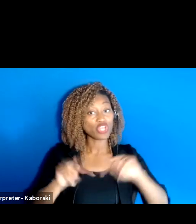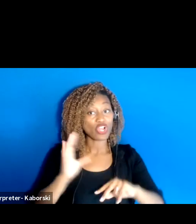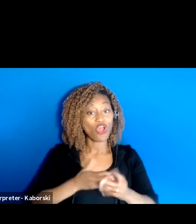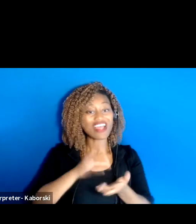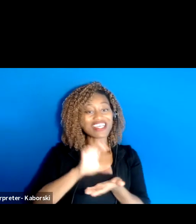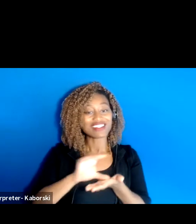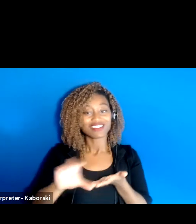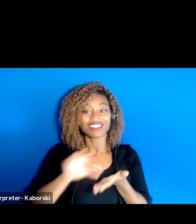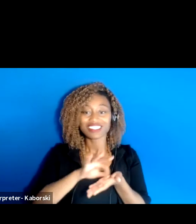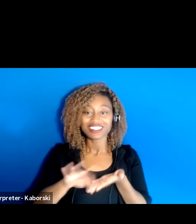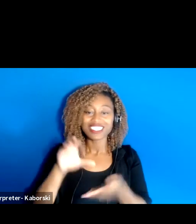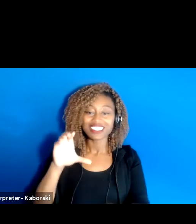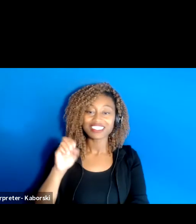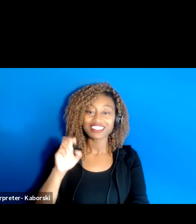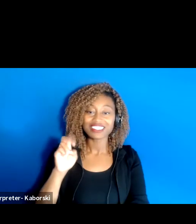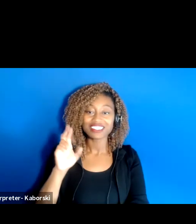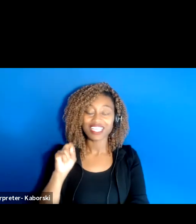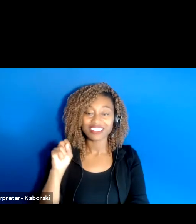see what the population